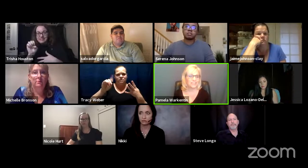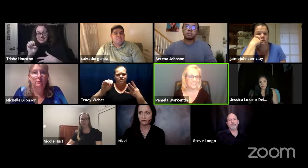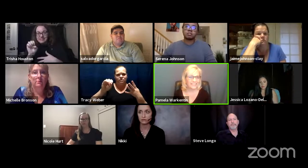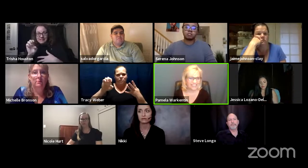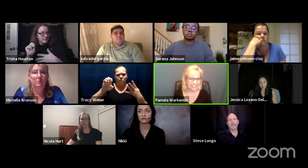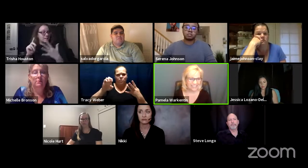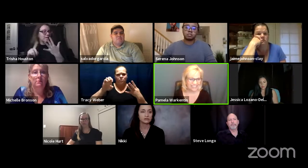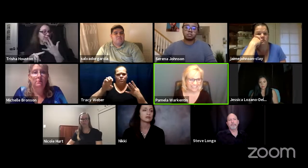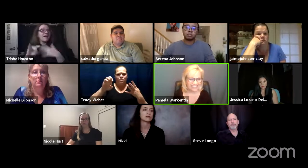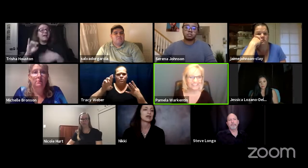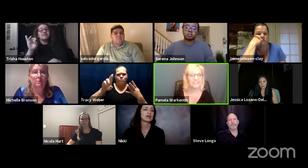Dirksen.